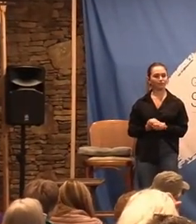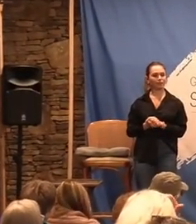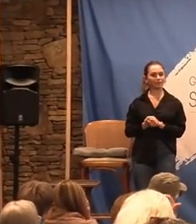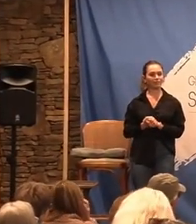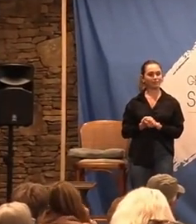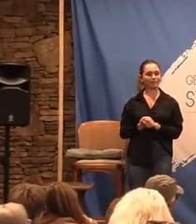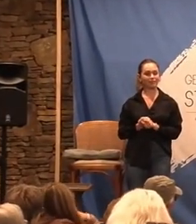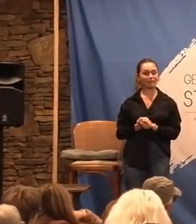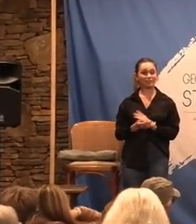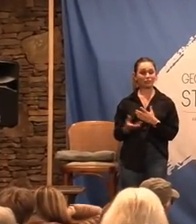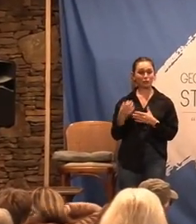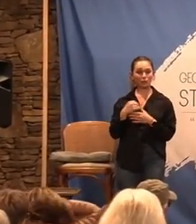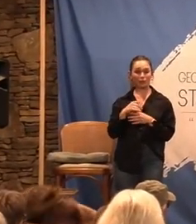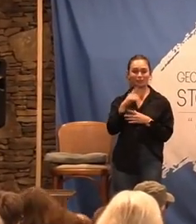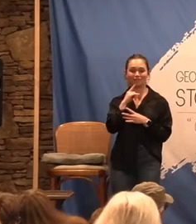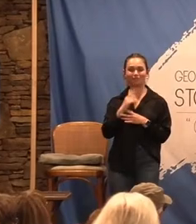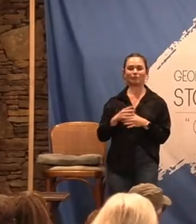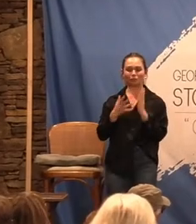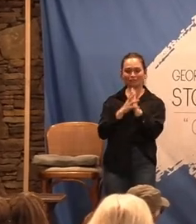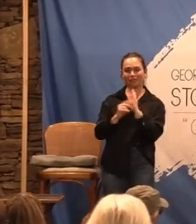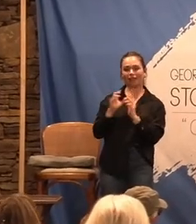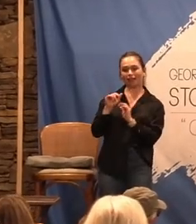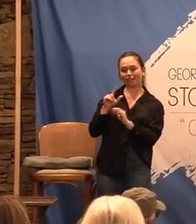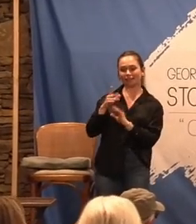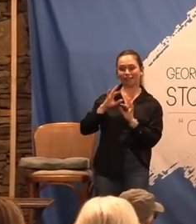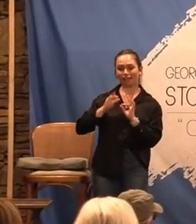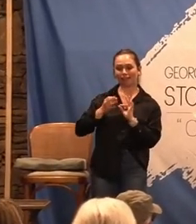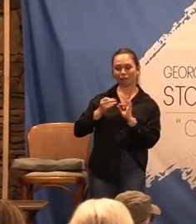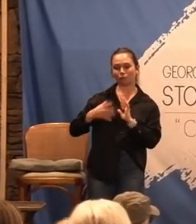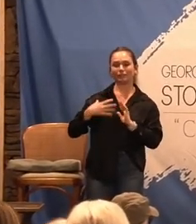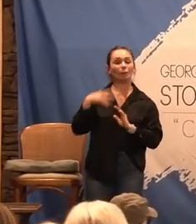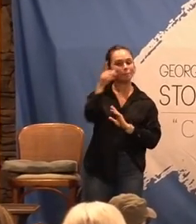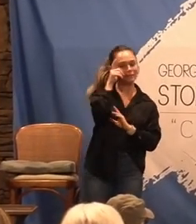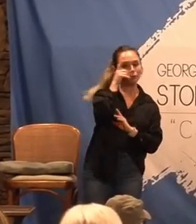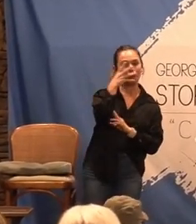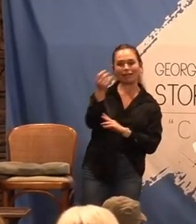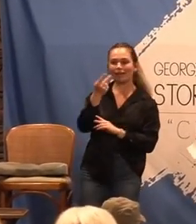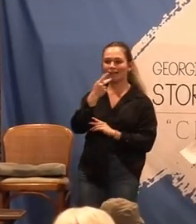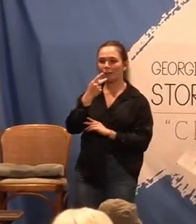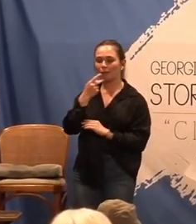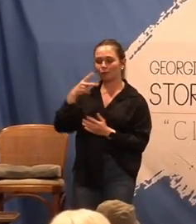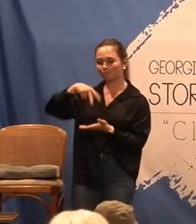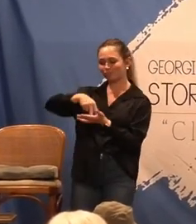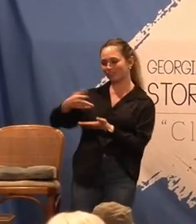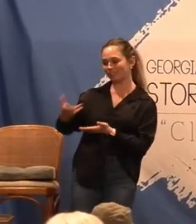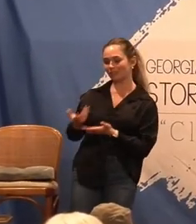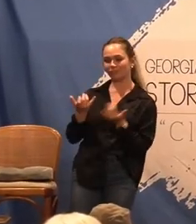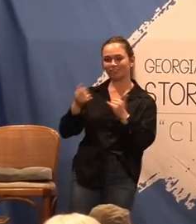Including our very talented ASL interpreters, Courtney and Cameron, who's on stage with me tonight.